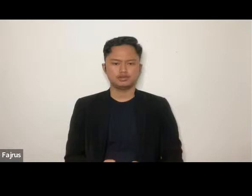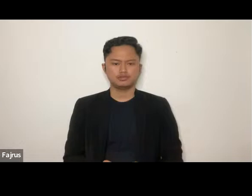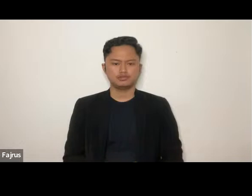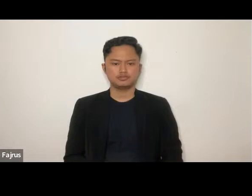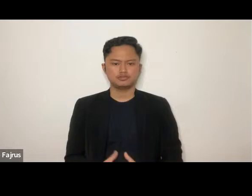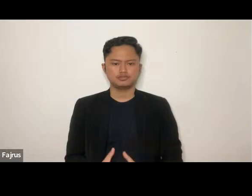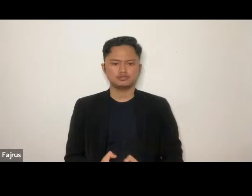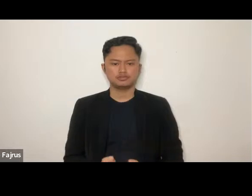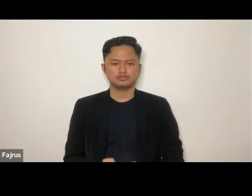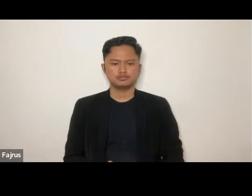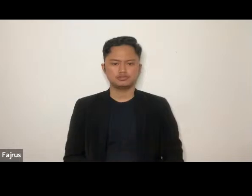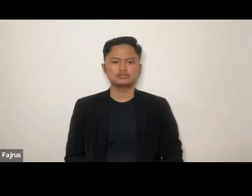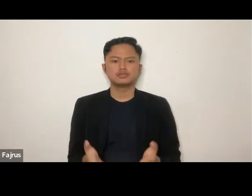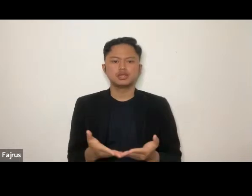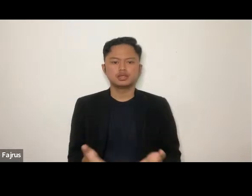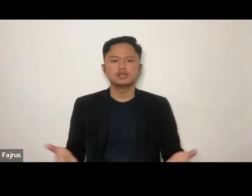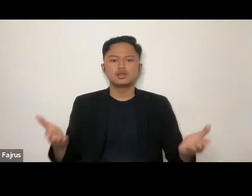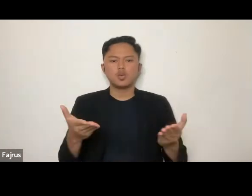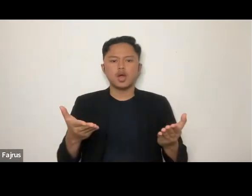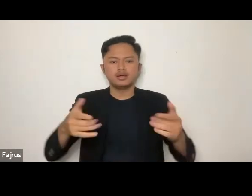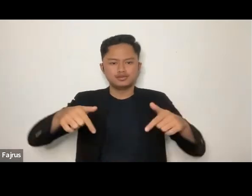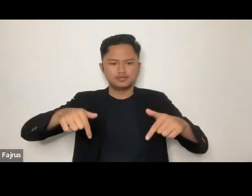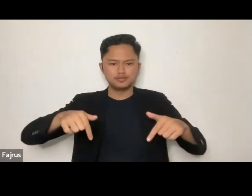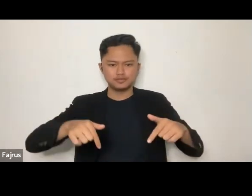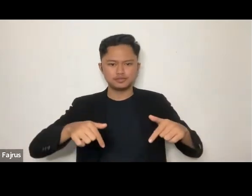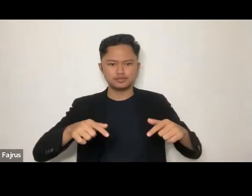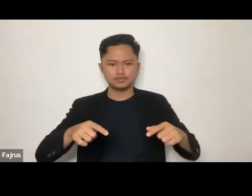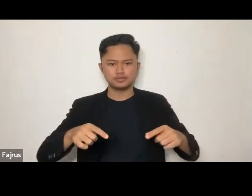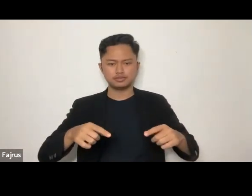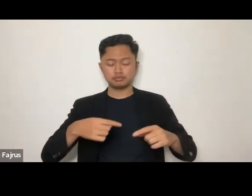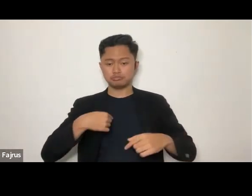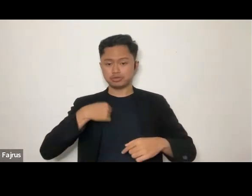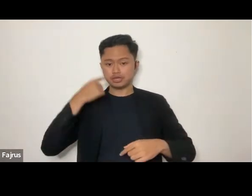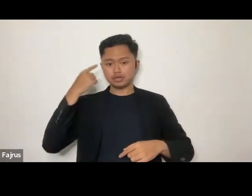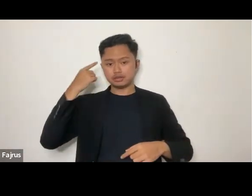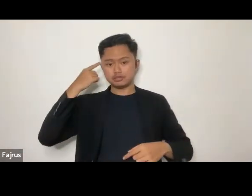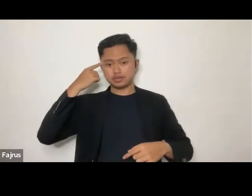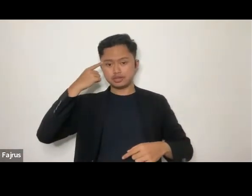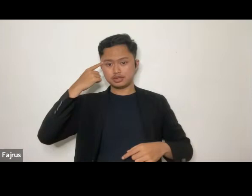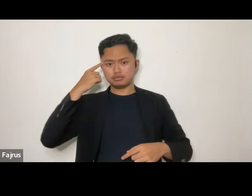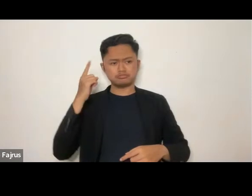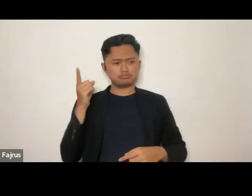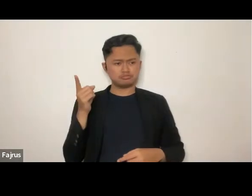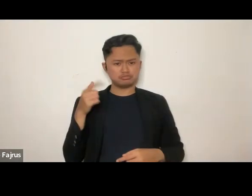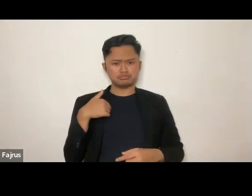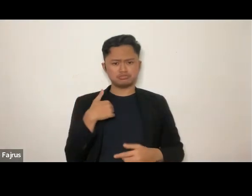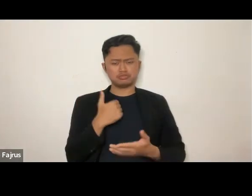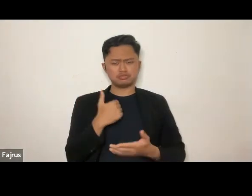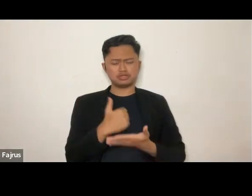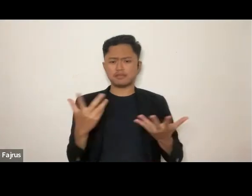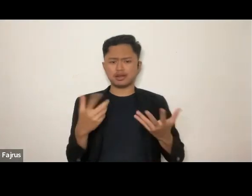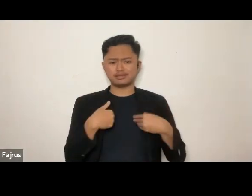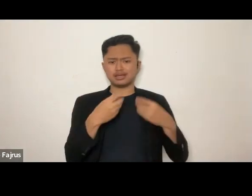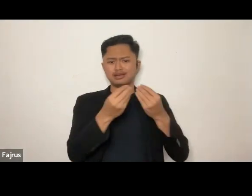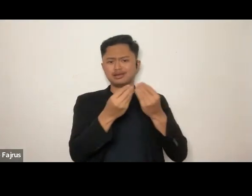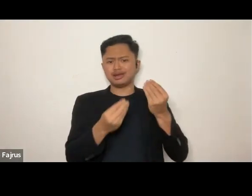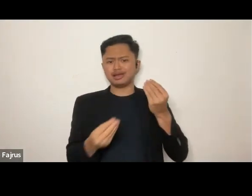these are the situation that I thought, because I'm from the generation that I